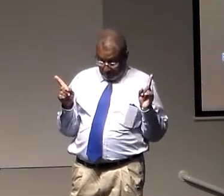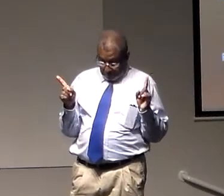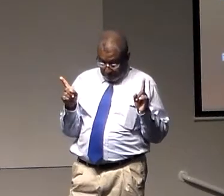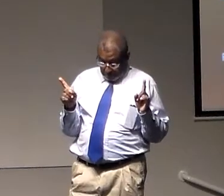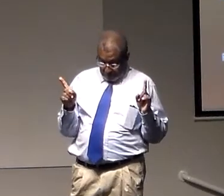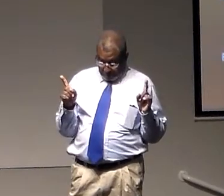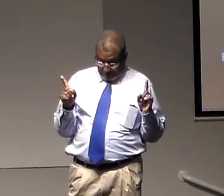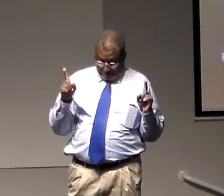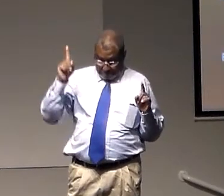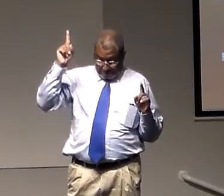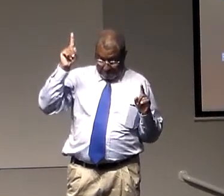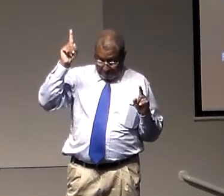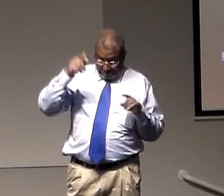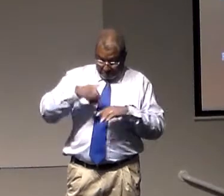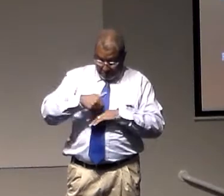But he sent